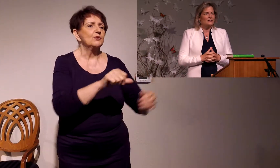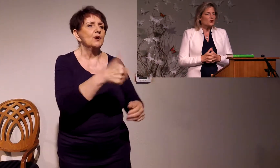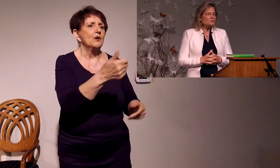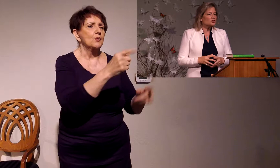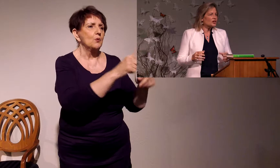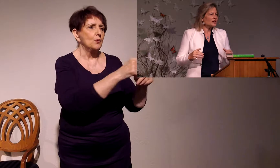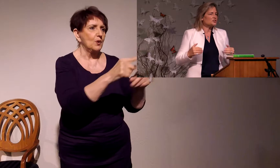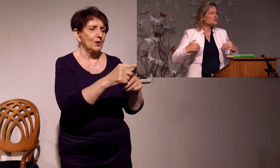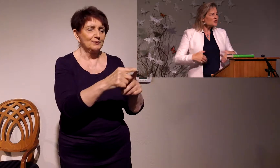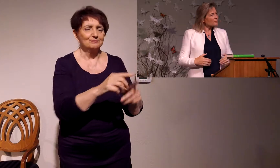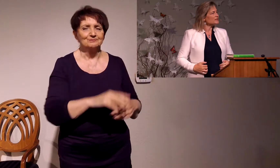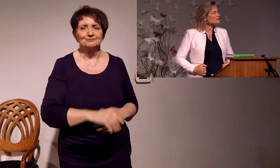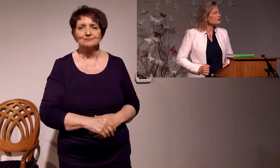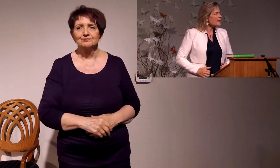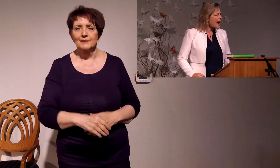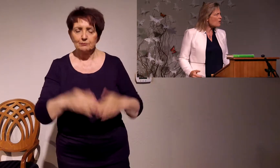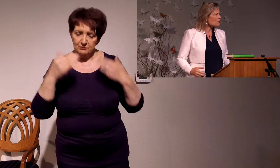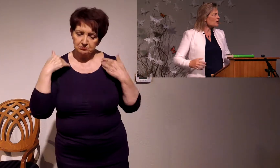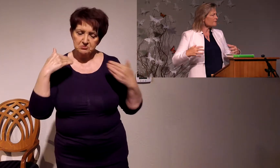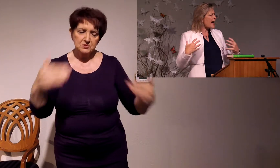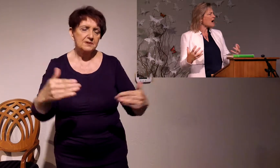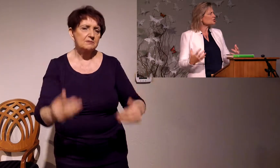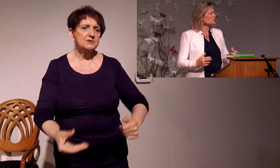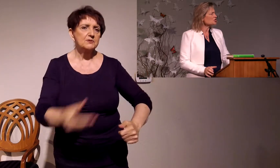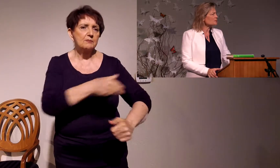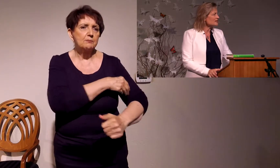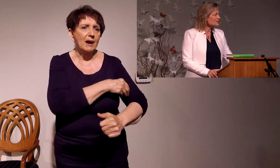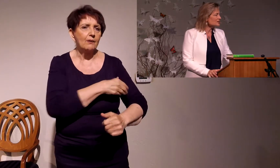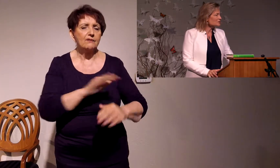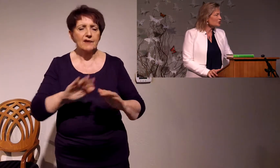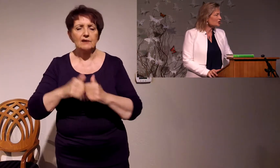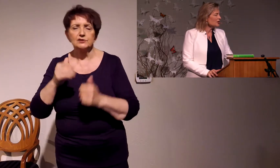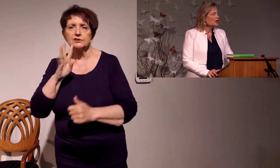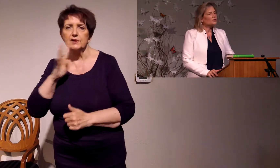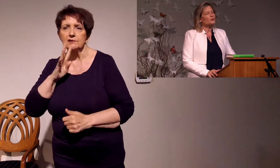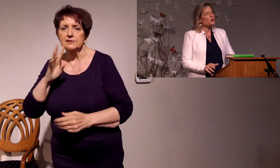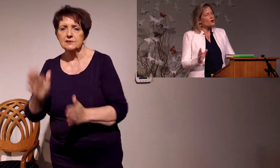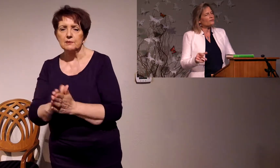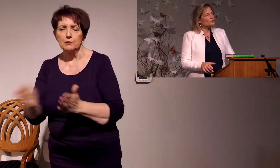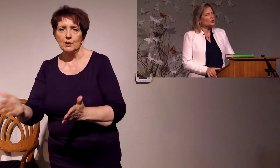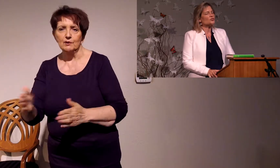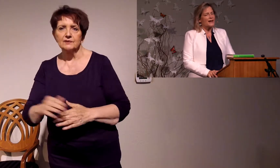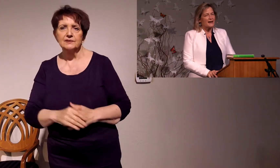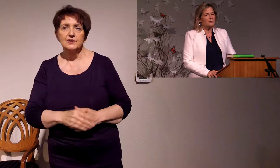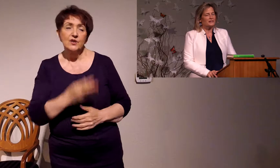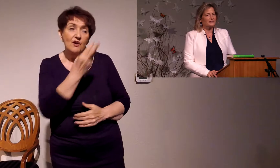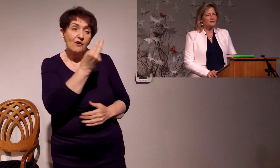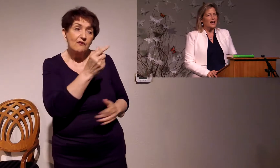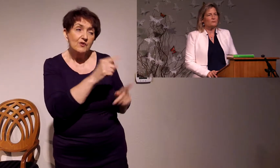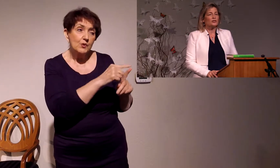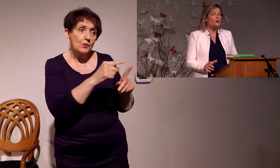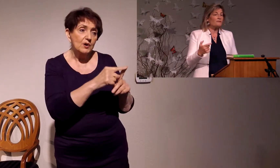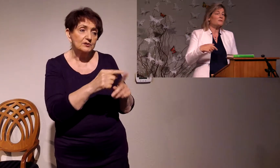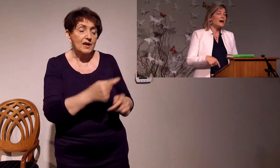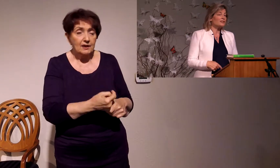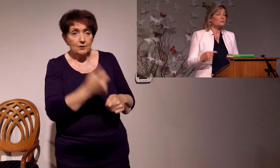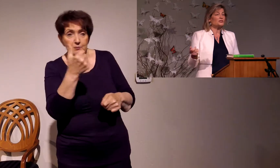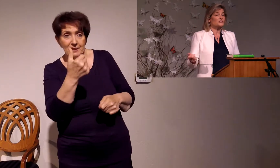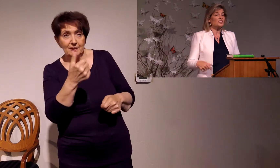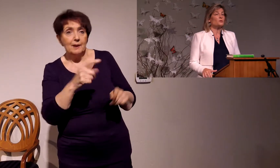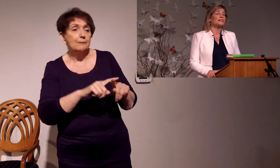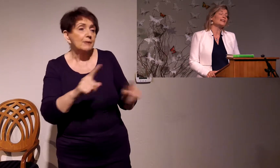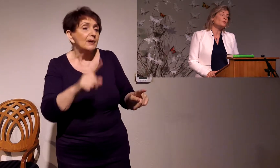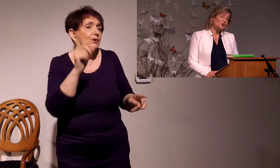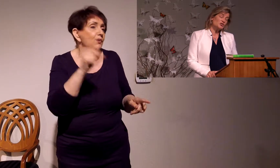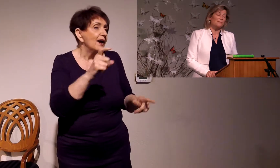intended. So I'm just going to step into the power of how she speaks in this book, that there are a few words I am going to leave out. But you have to buy the book